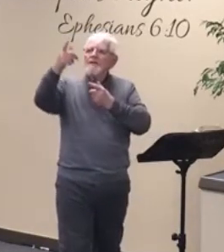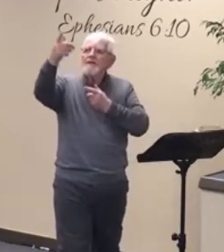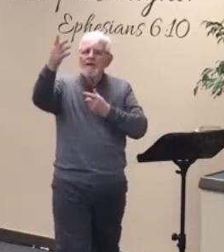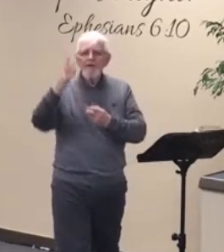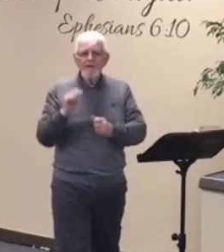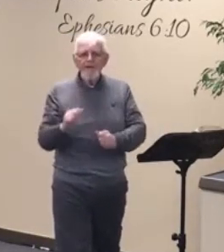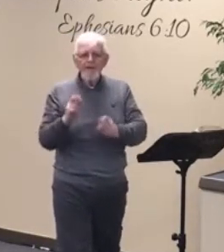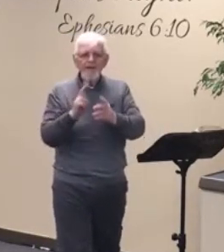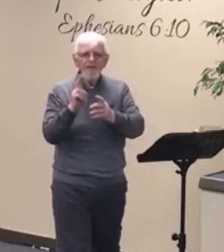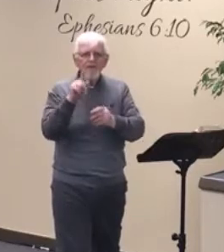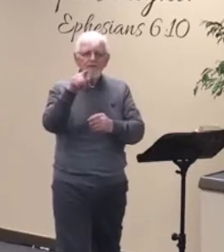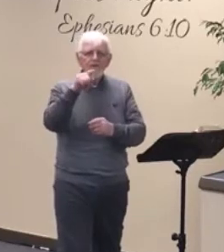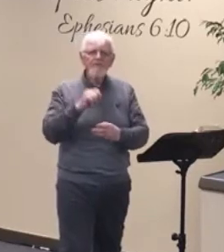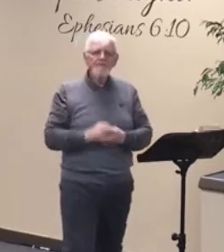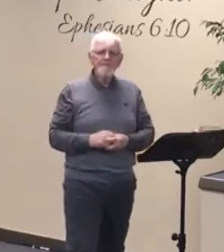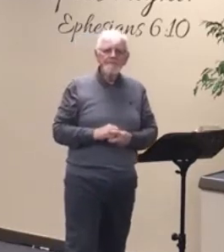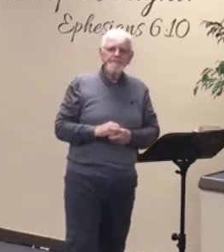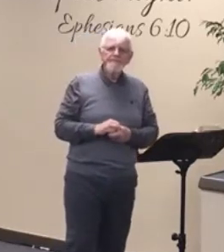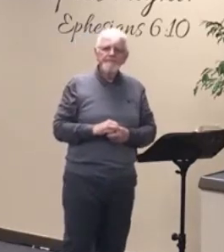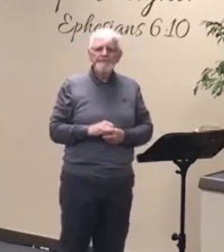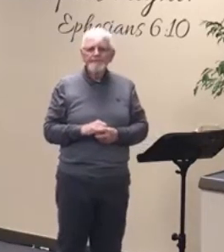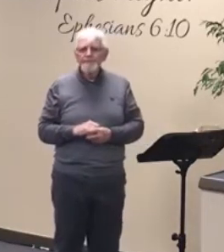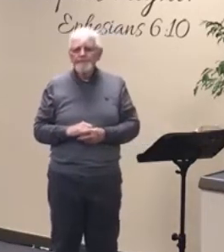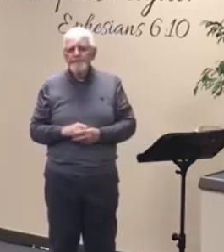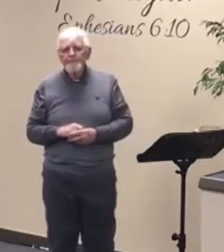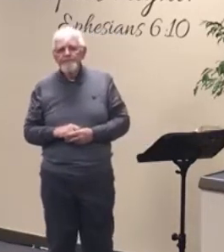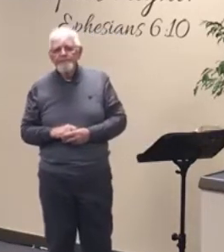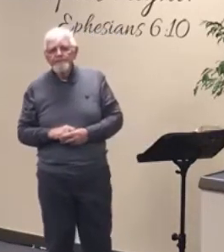might never get to the message today.